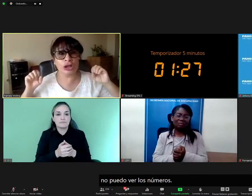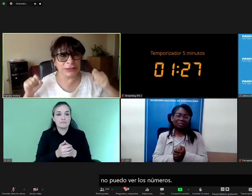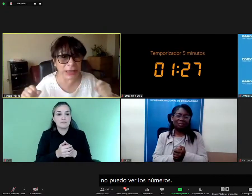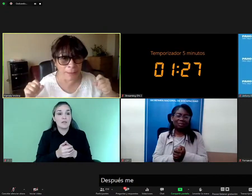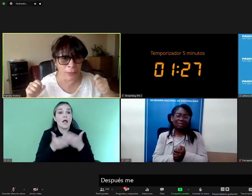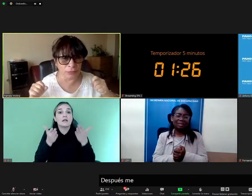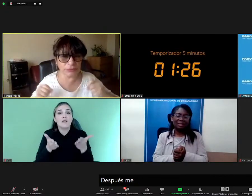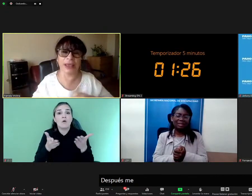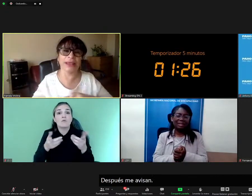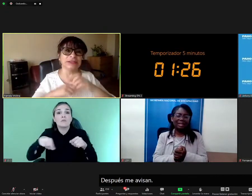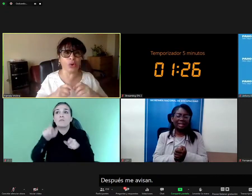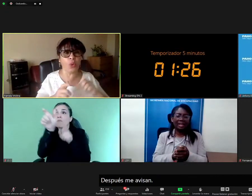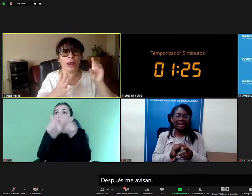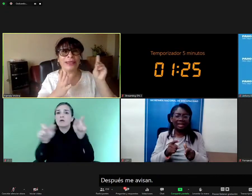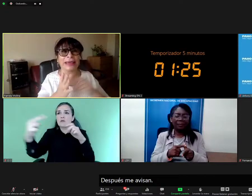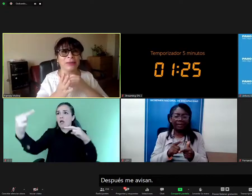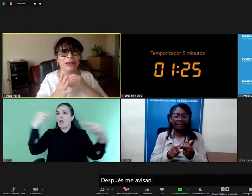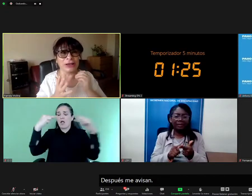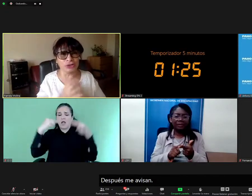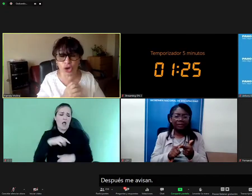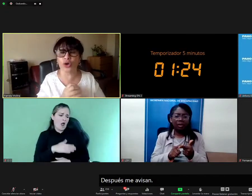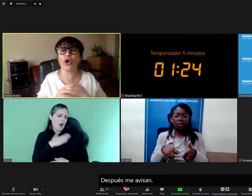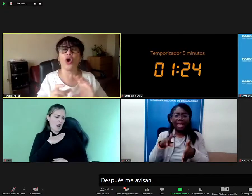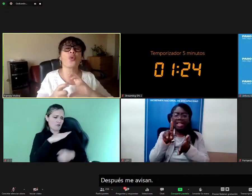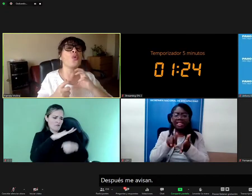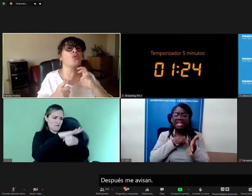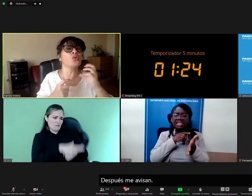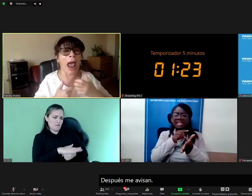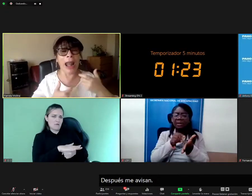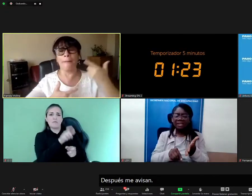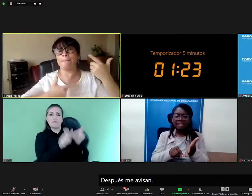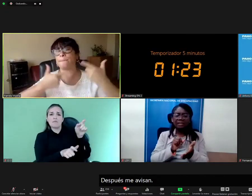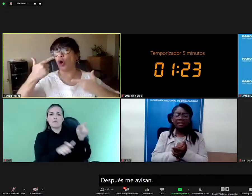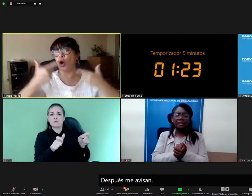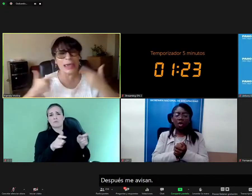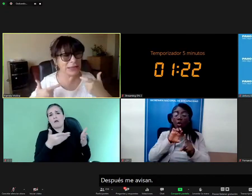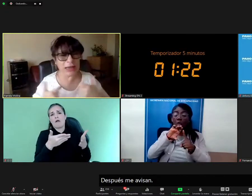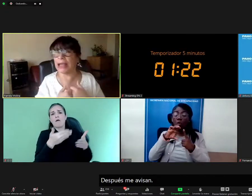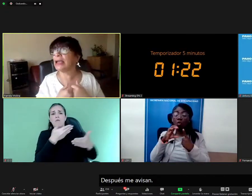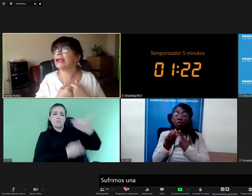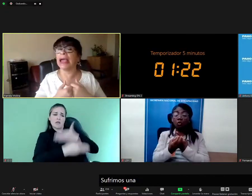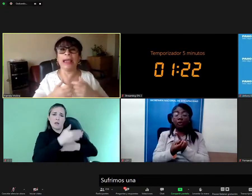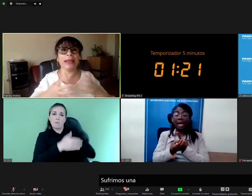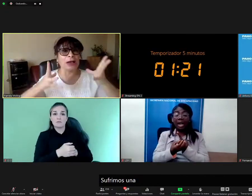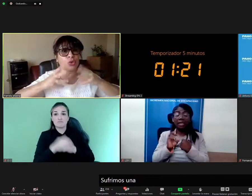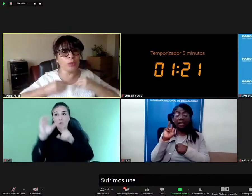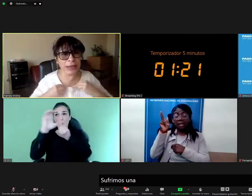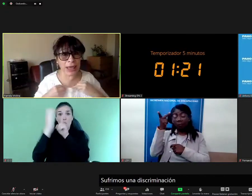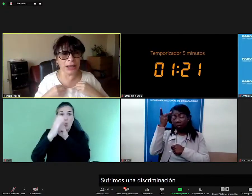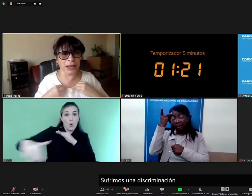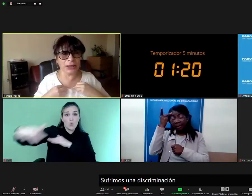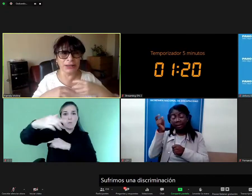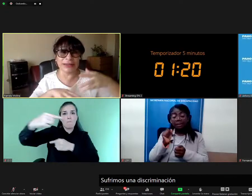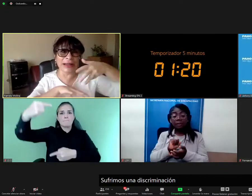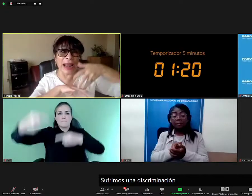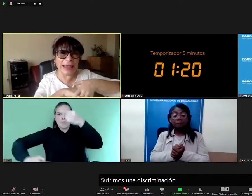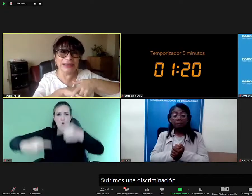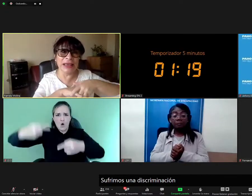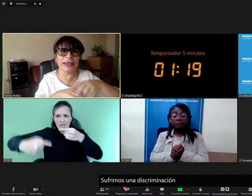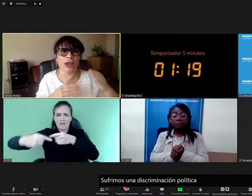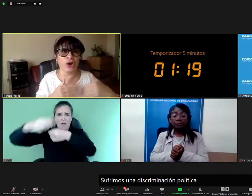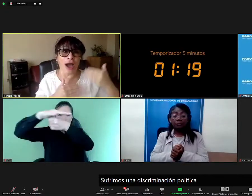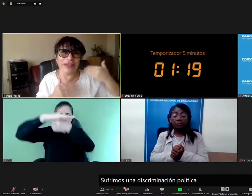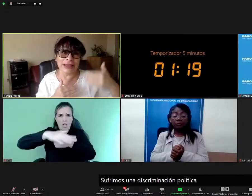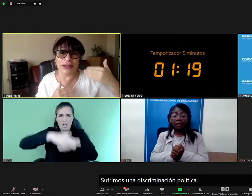face we need to face further discrimination and policies